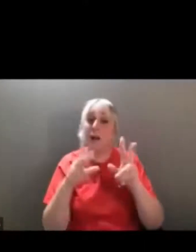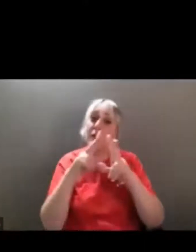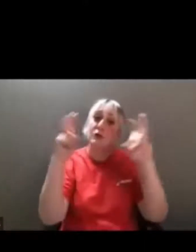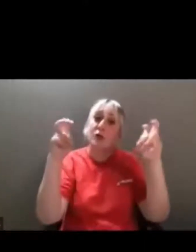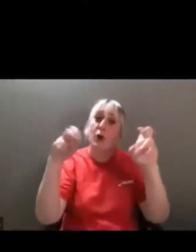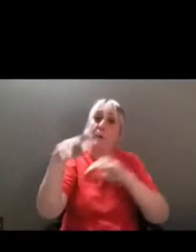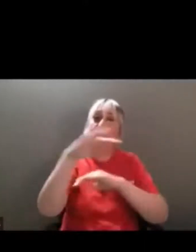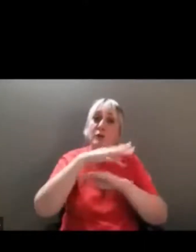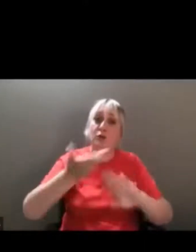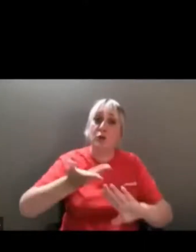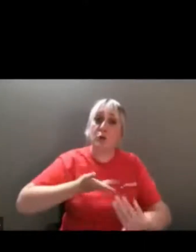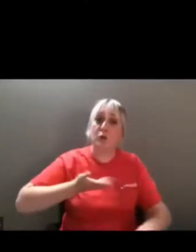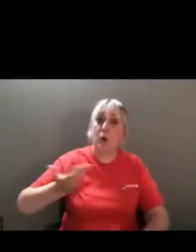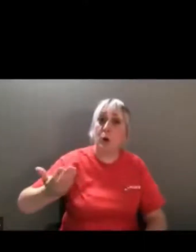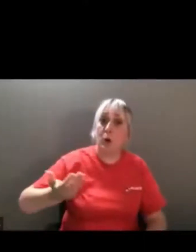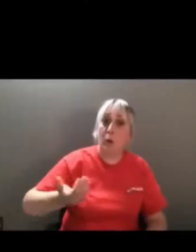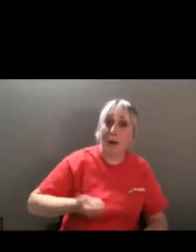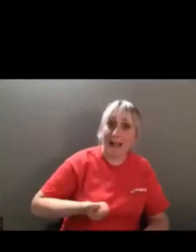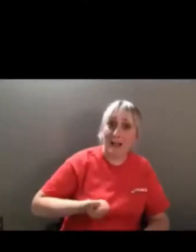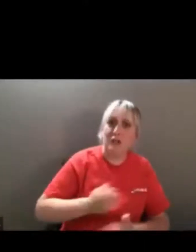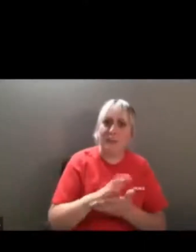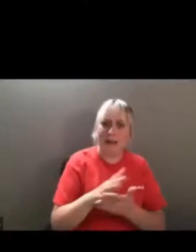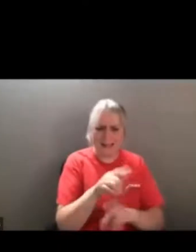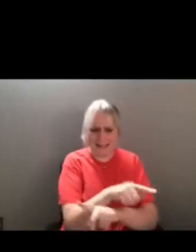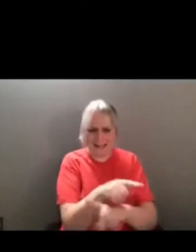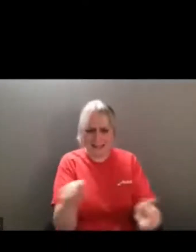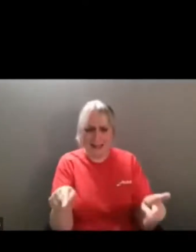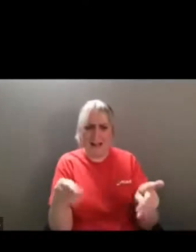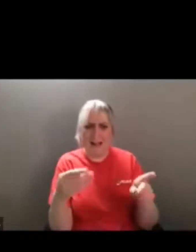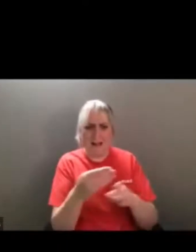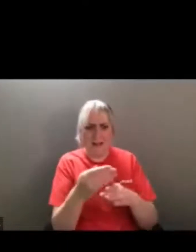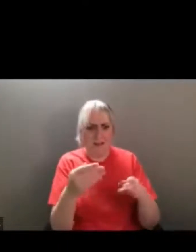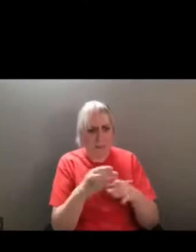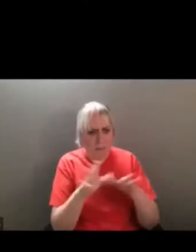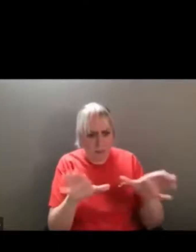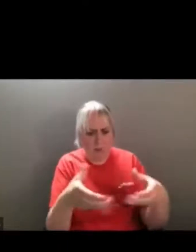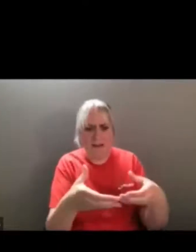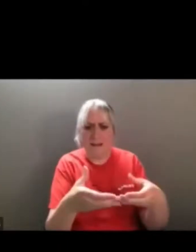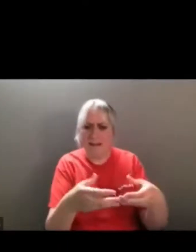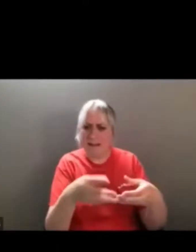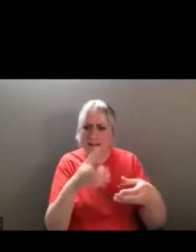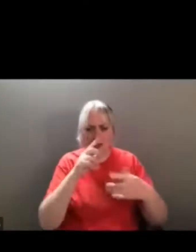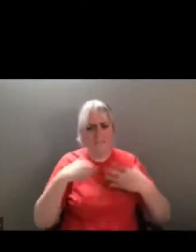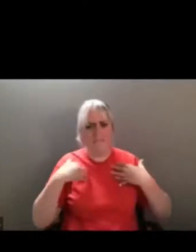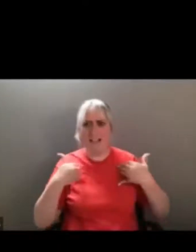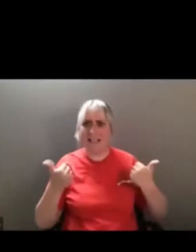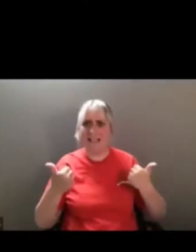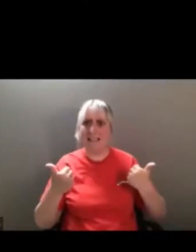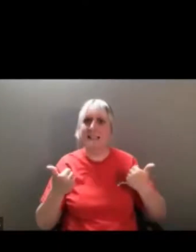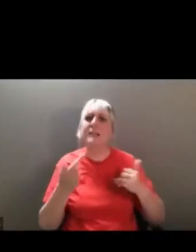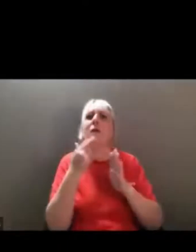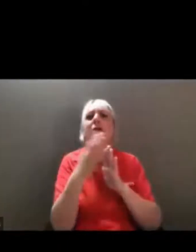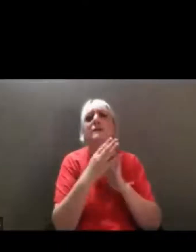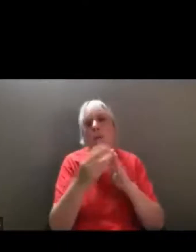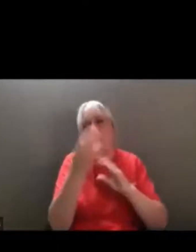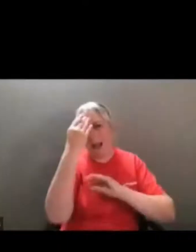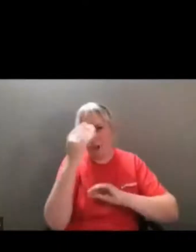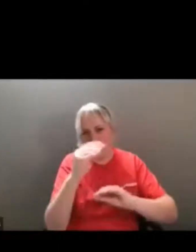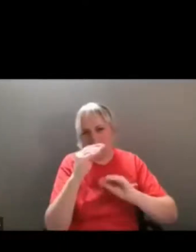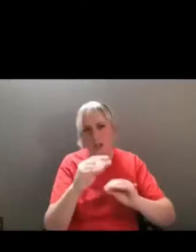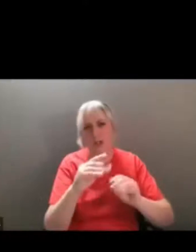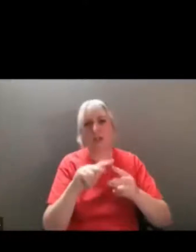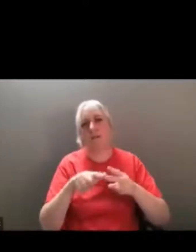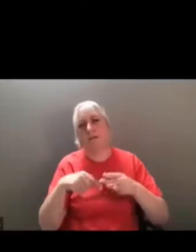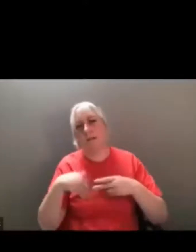spending that keeps the workforce employable and fit, such as education and healthcare. But as economist